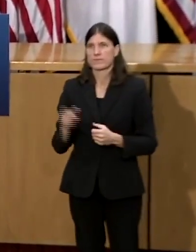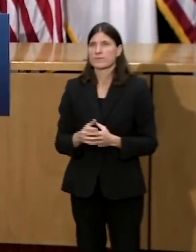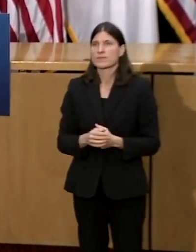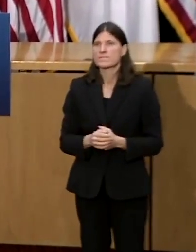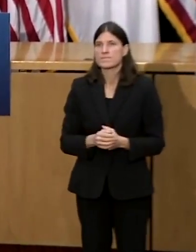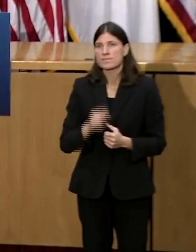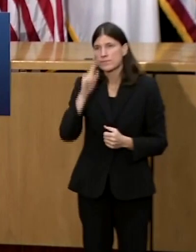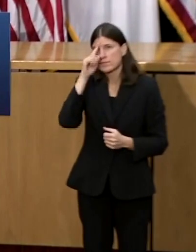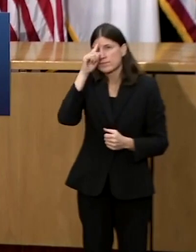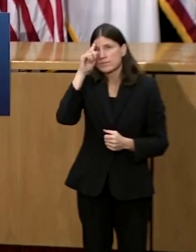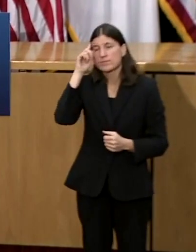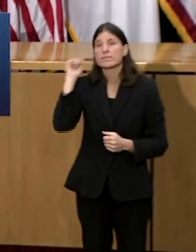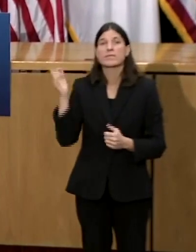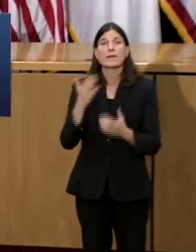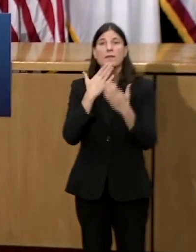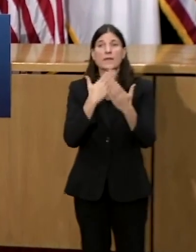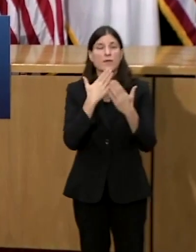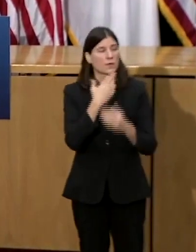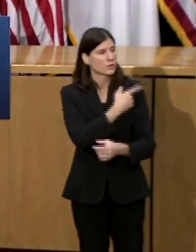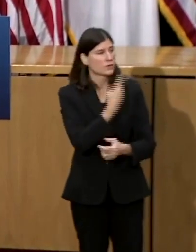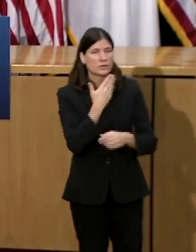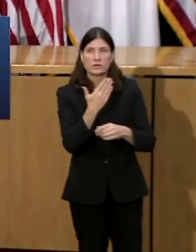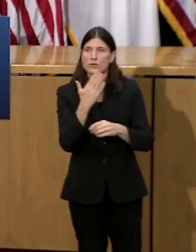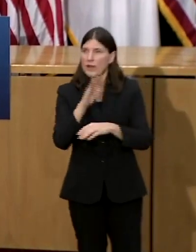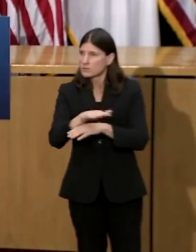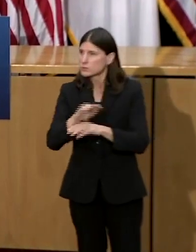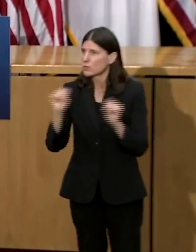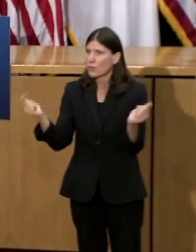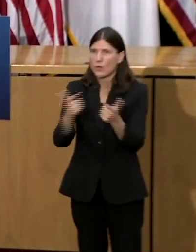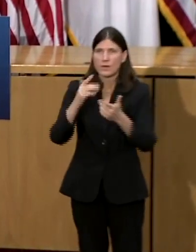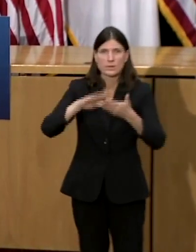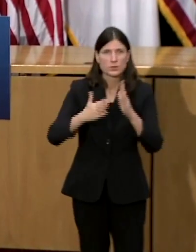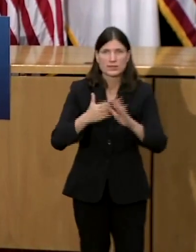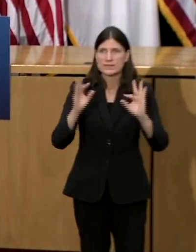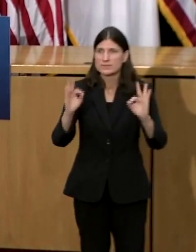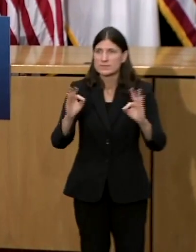Thank you, Secretary Sutters, and good afternoon. Last summer, after